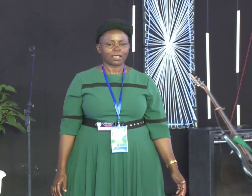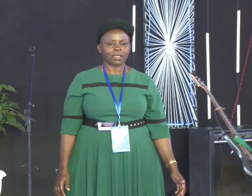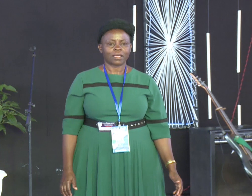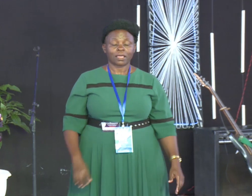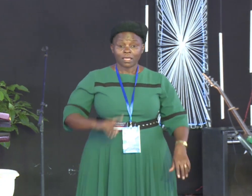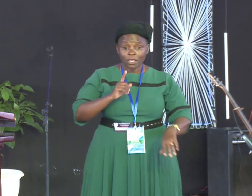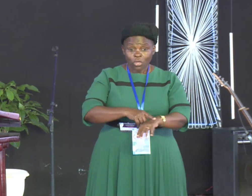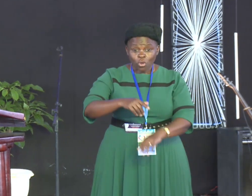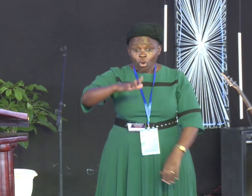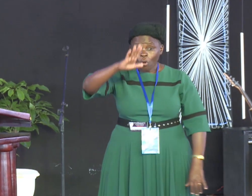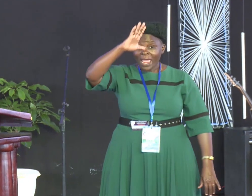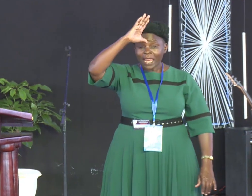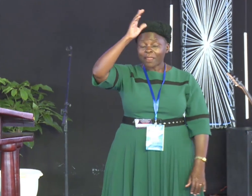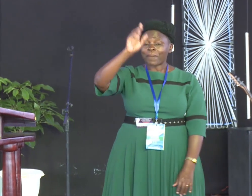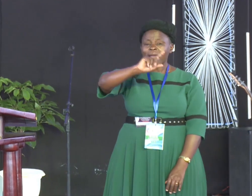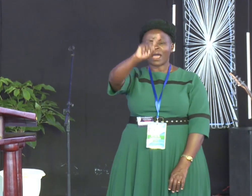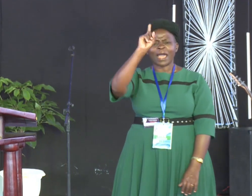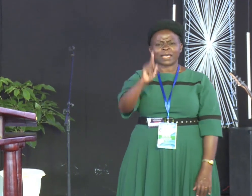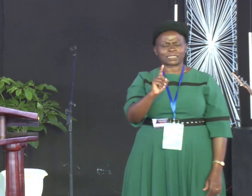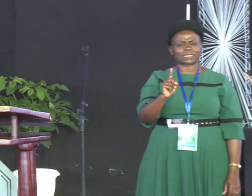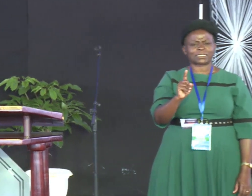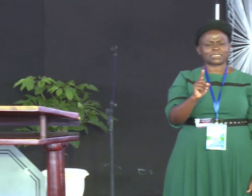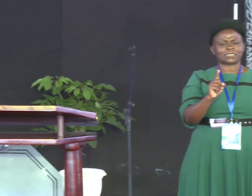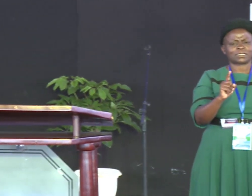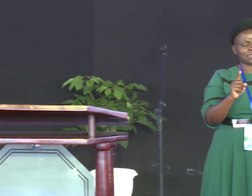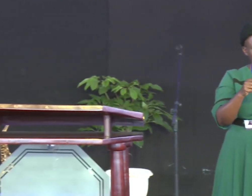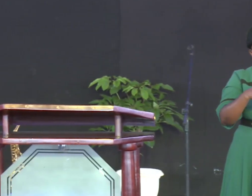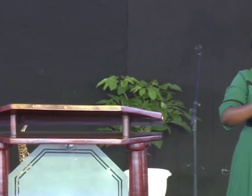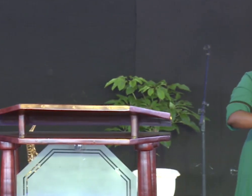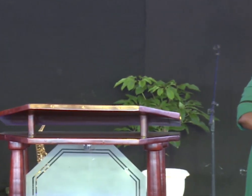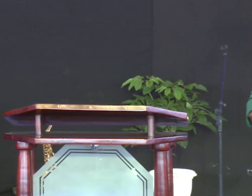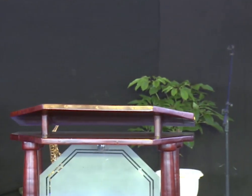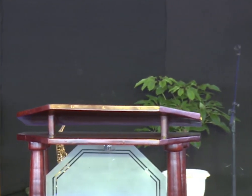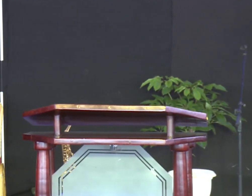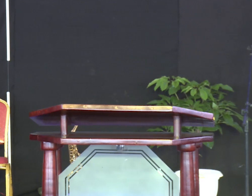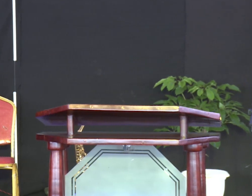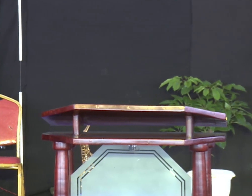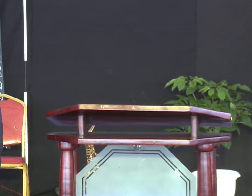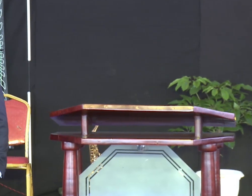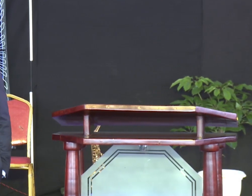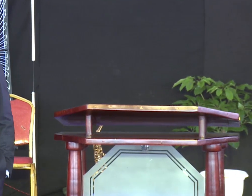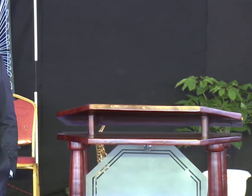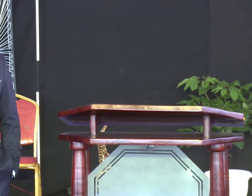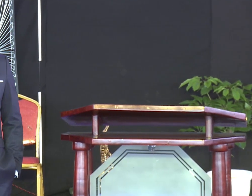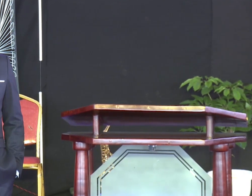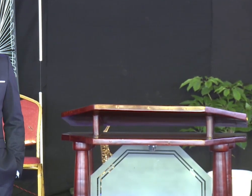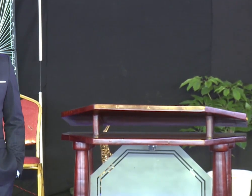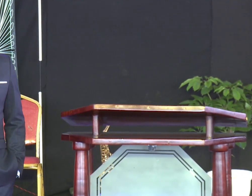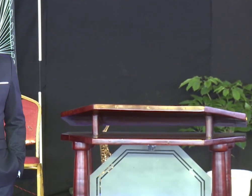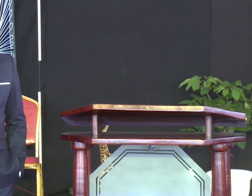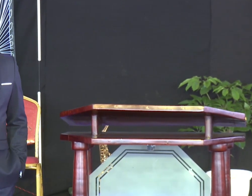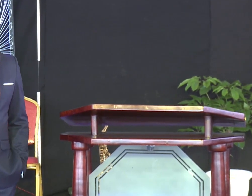Pilato byabuze kibuze ekyo. After Pilate asked that question, na fuluma na atambula na agenda. He went out of the presence of Jesus.